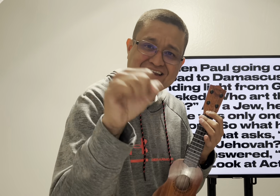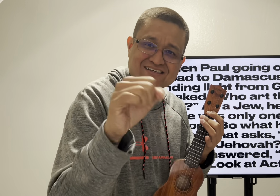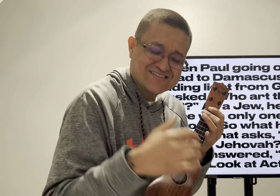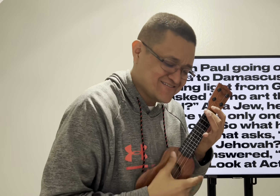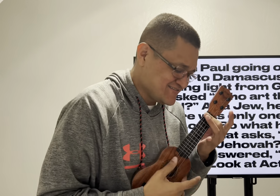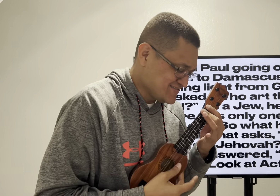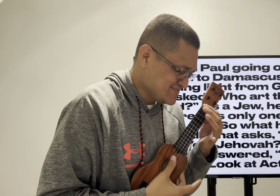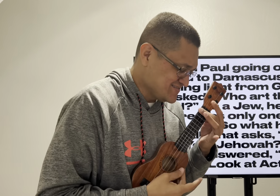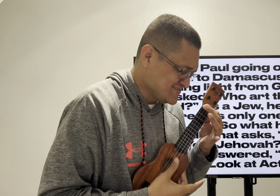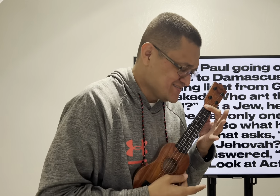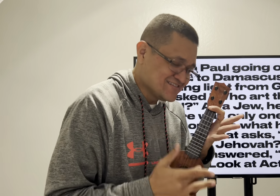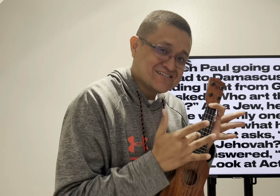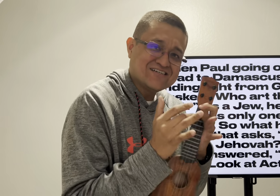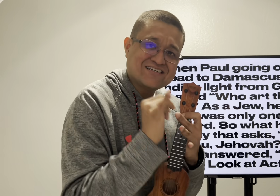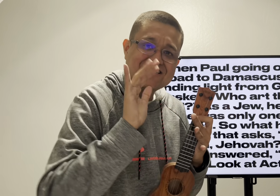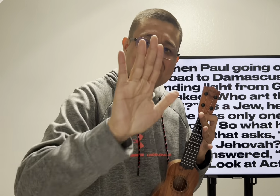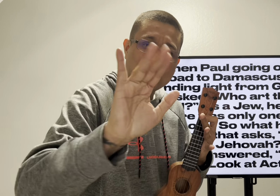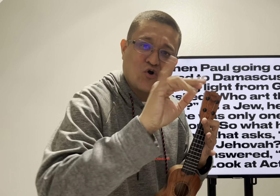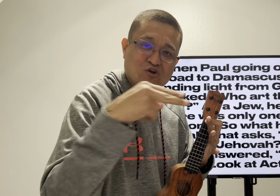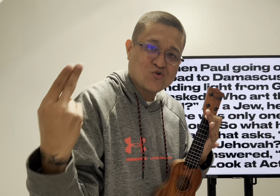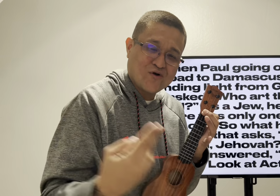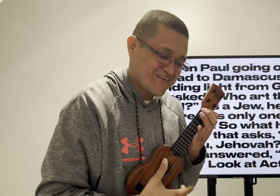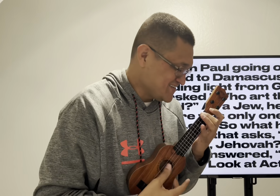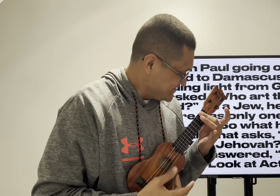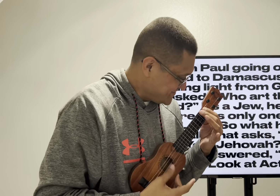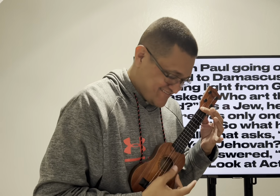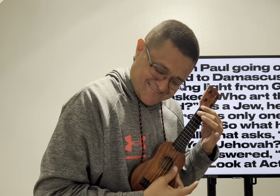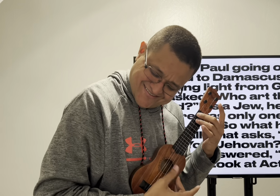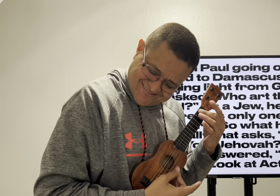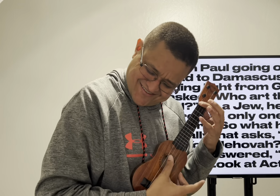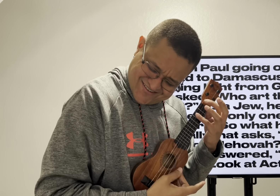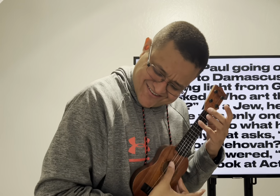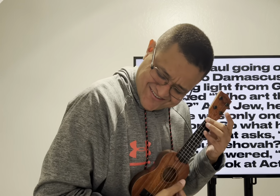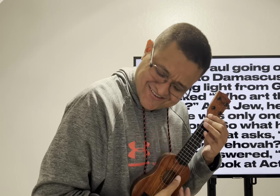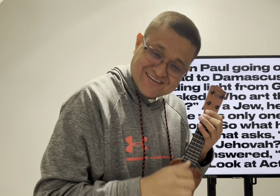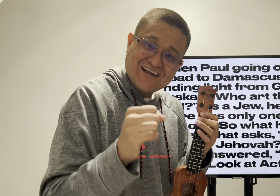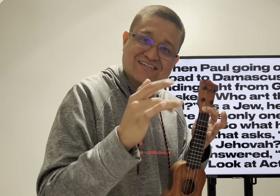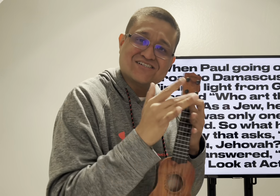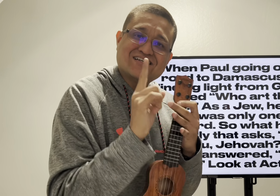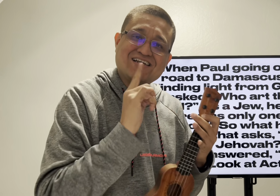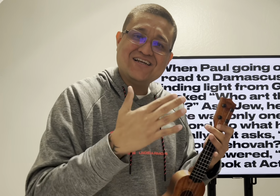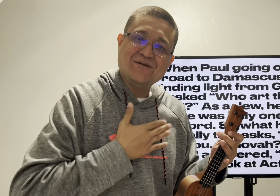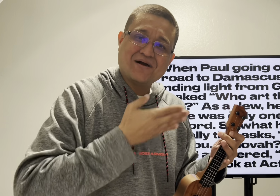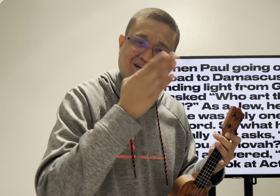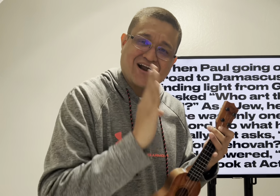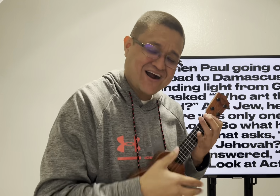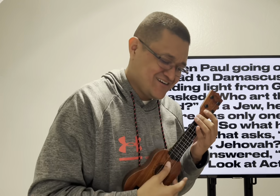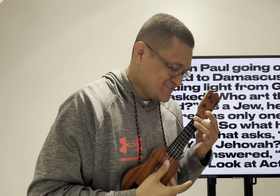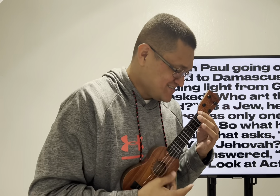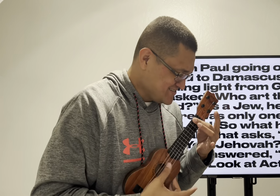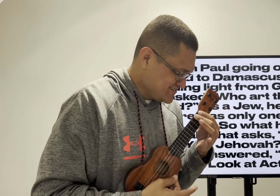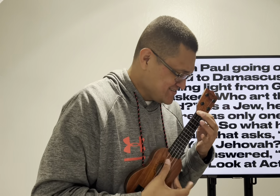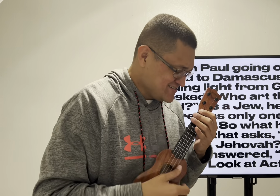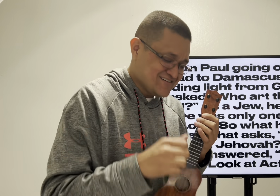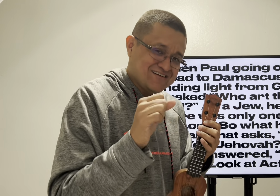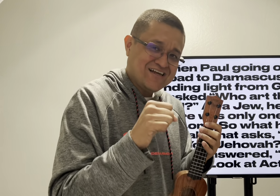to Damascus. And he answered, "Who are Jehovah?" The Lord answered, "I am Jesus." Praise God.